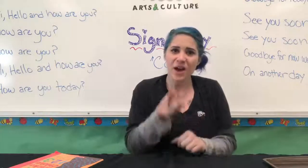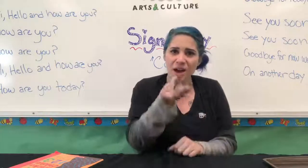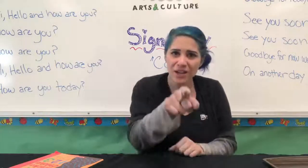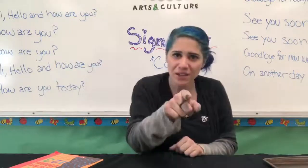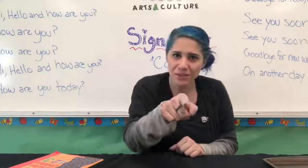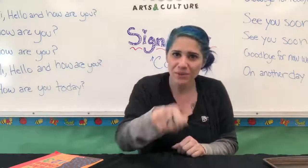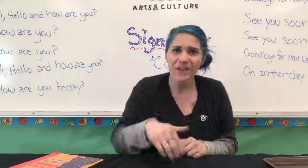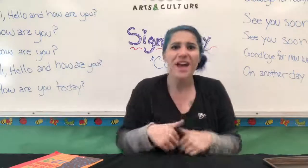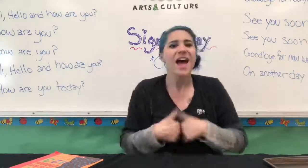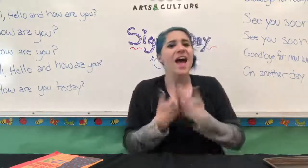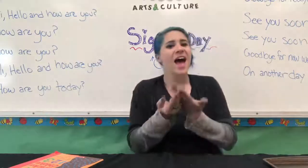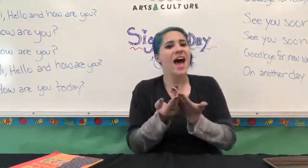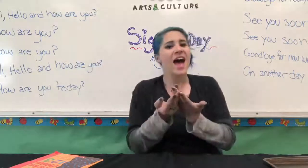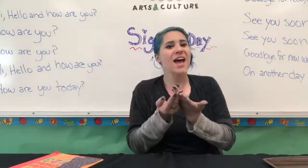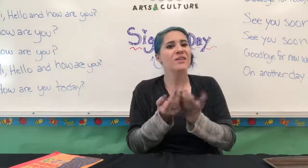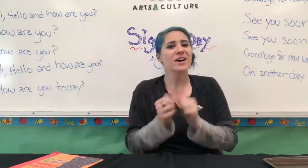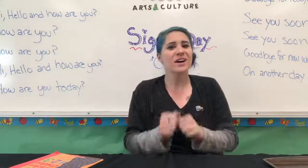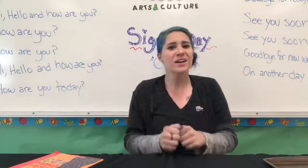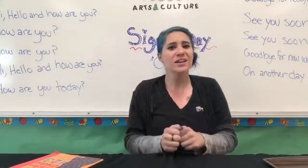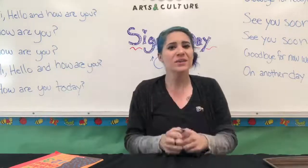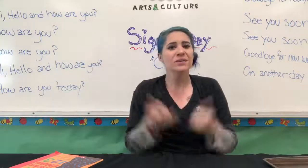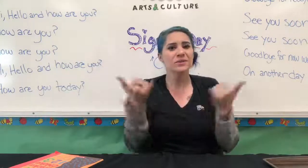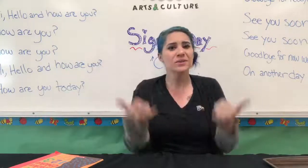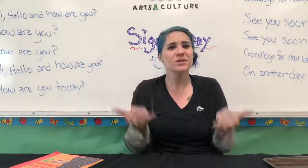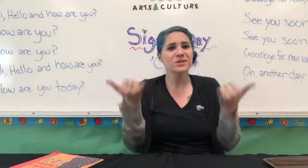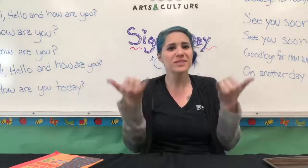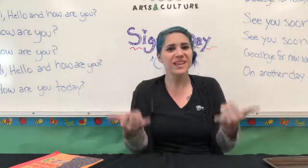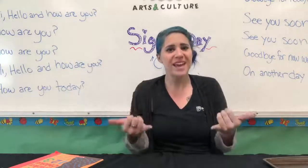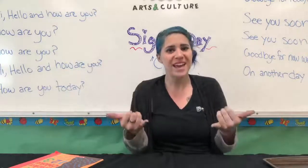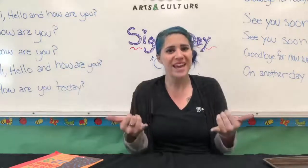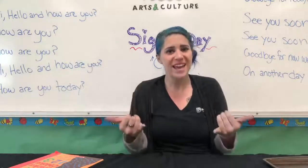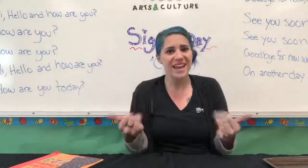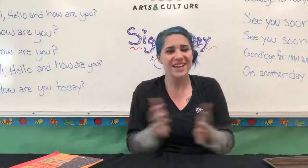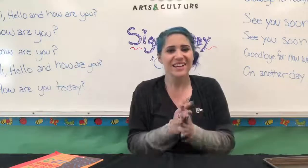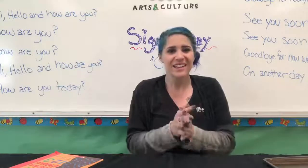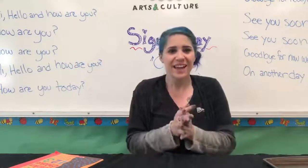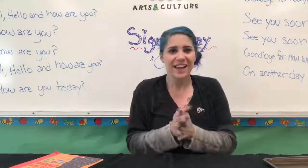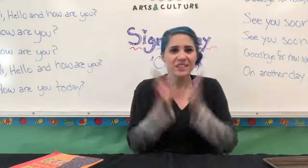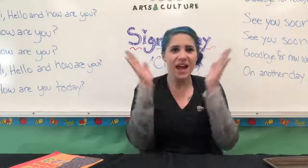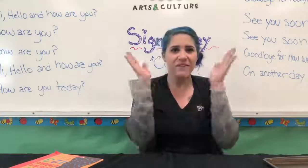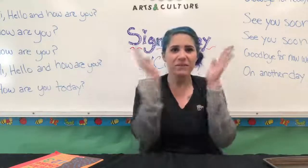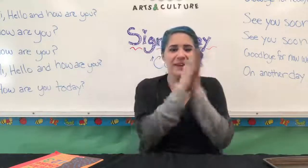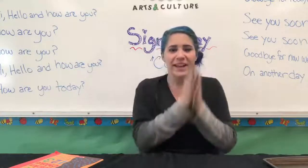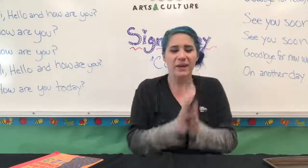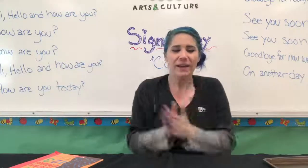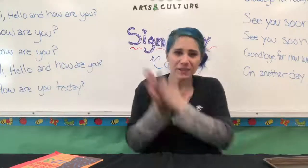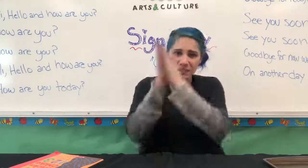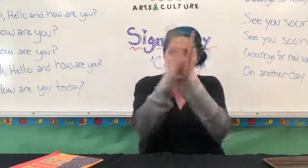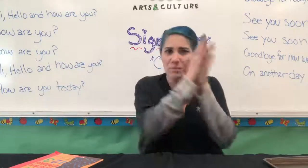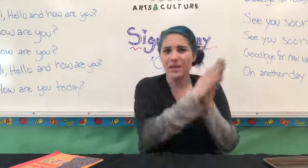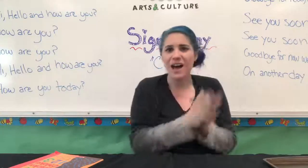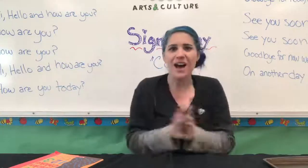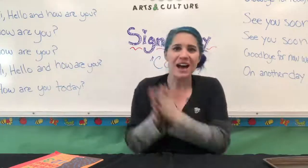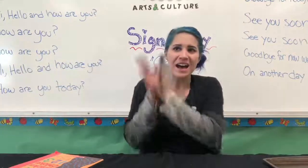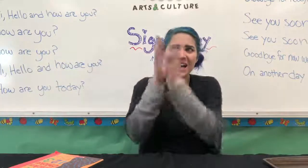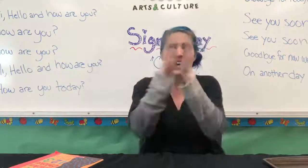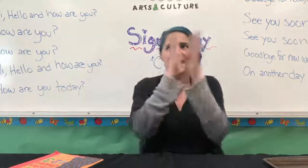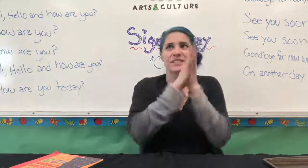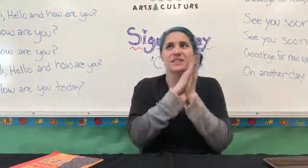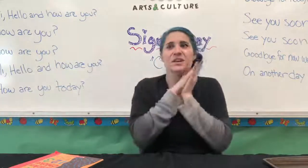are you? How are you today? Good job, everybody. Round of applause.